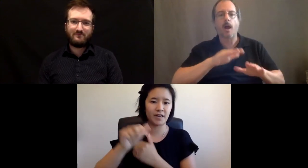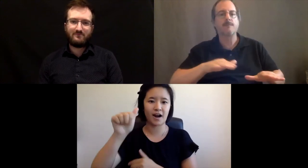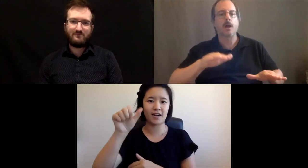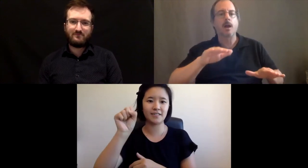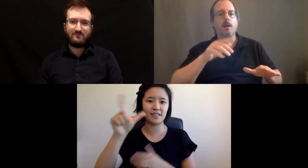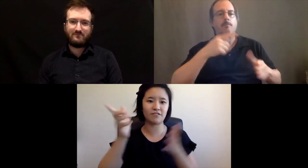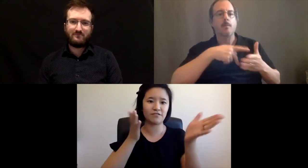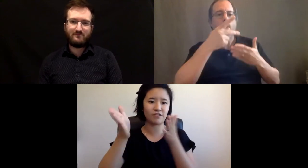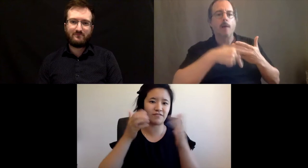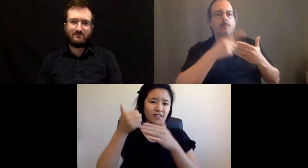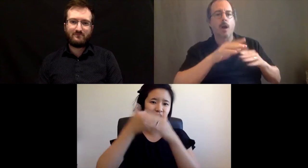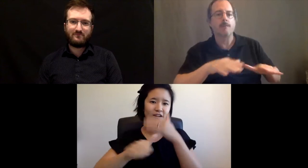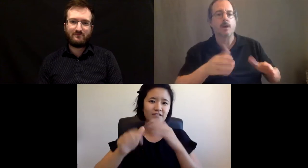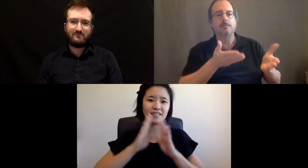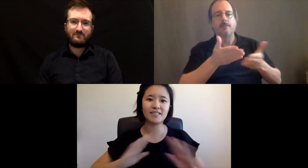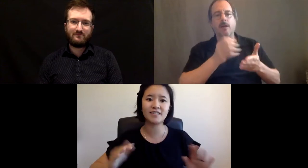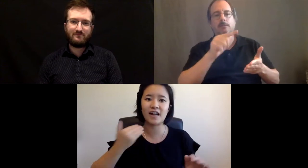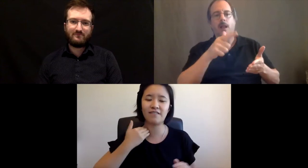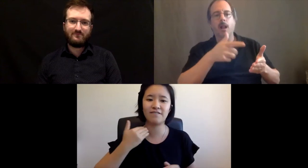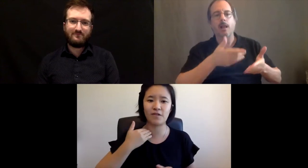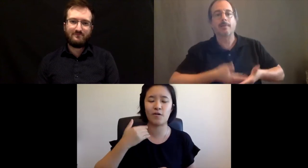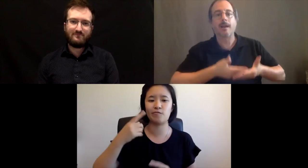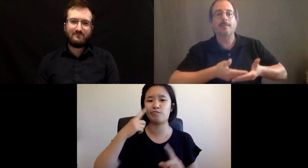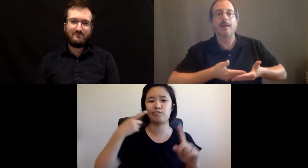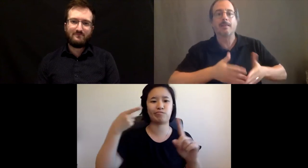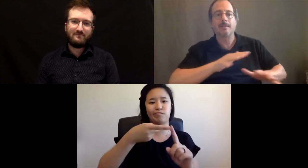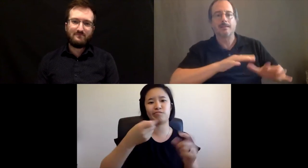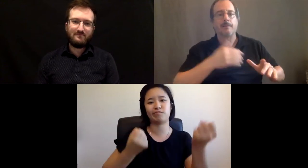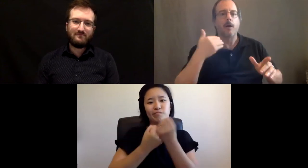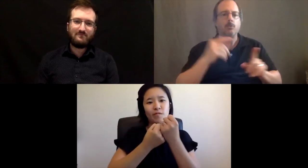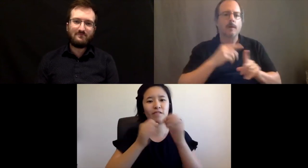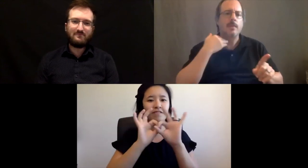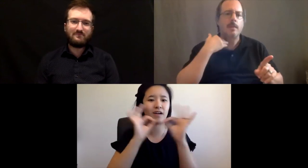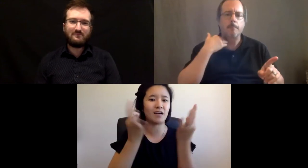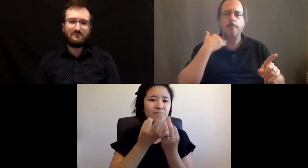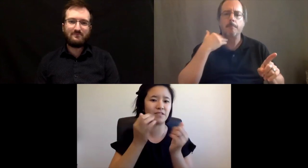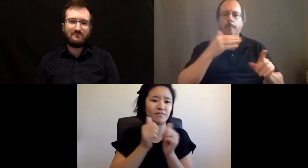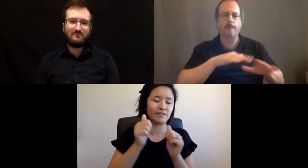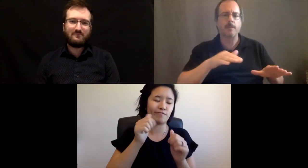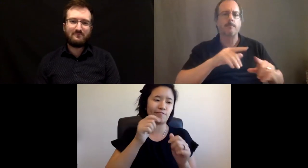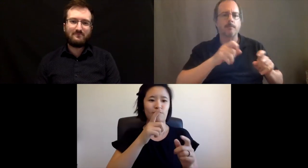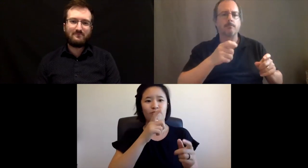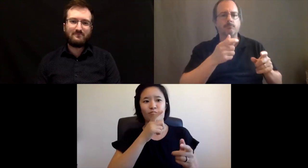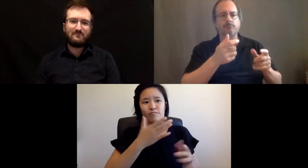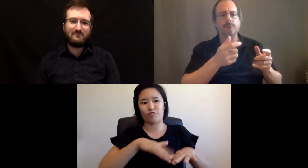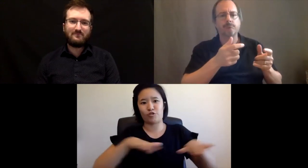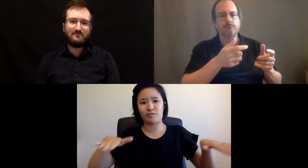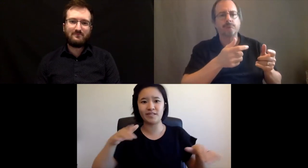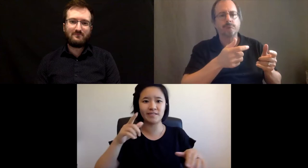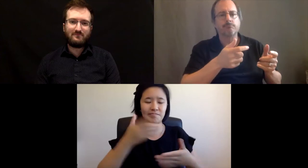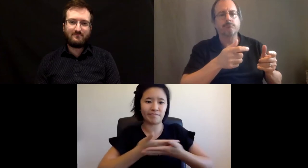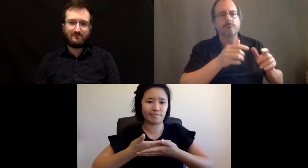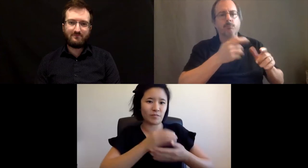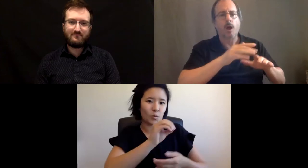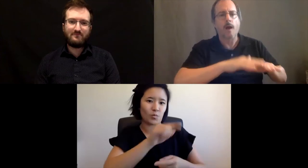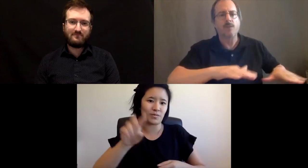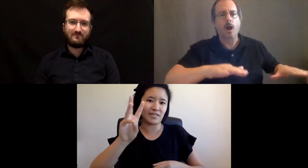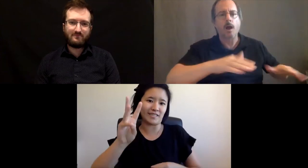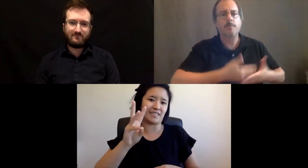Program as an ASL within the ASL services with Silent Voice. I work specifically with